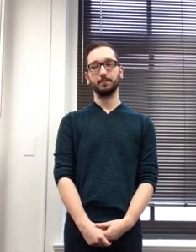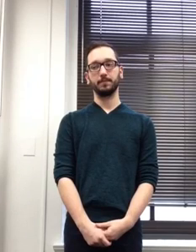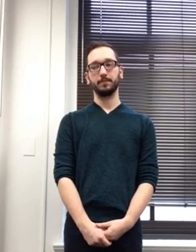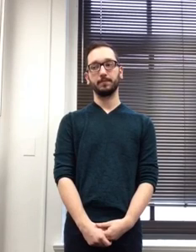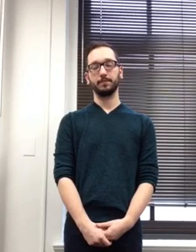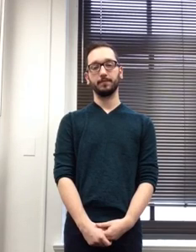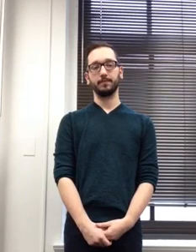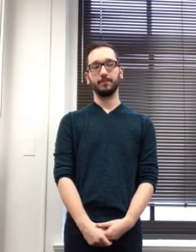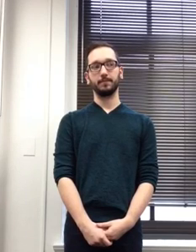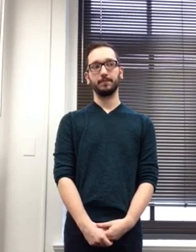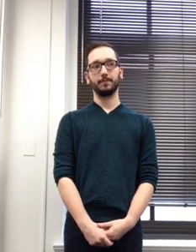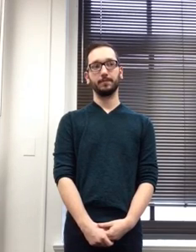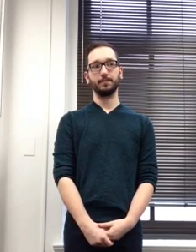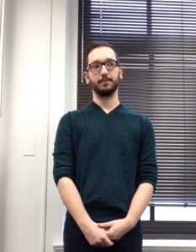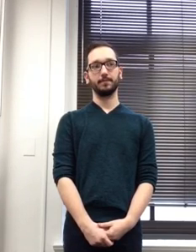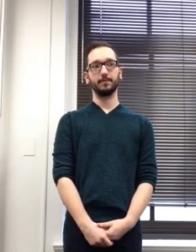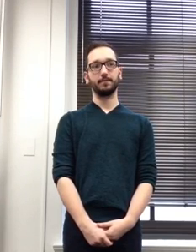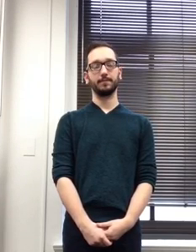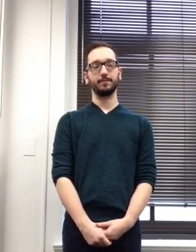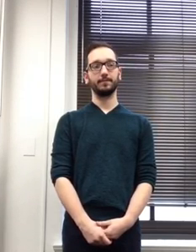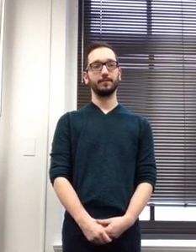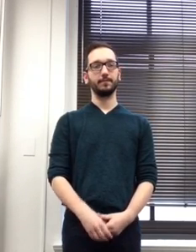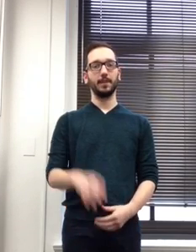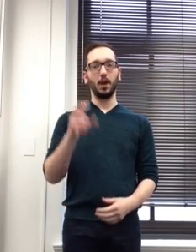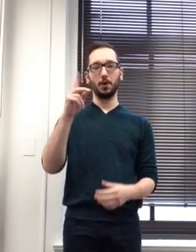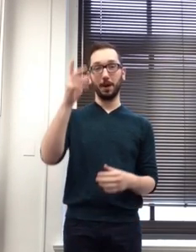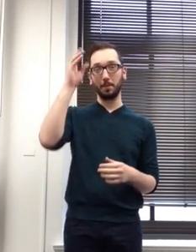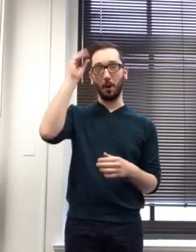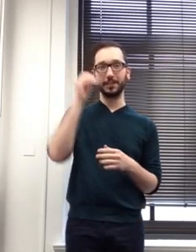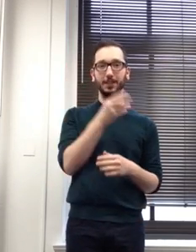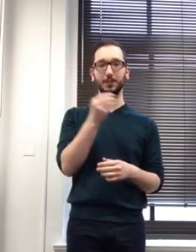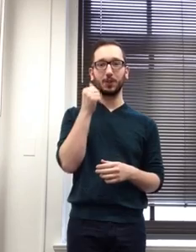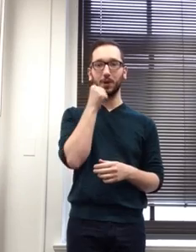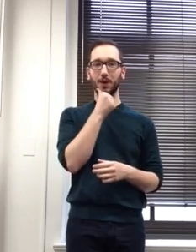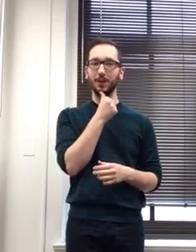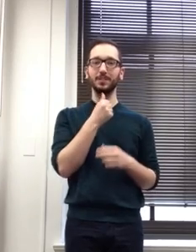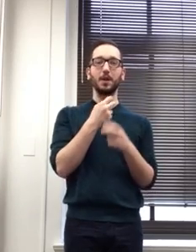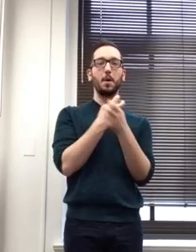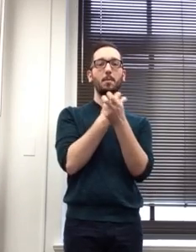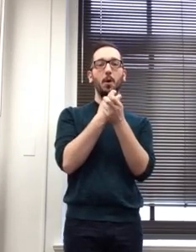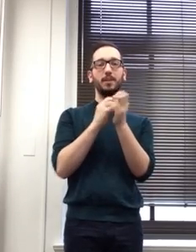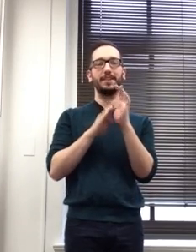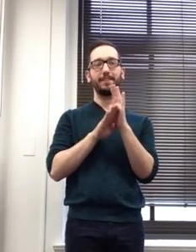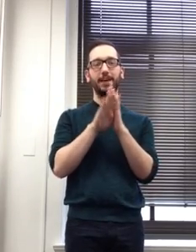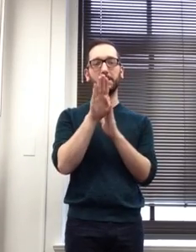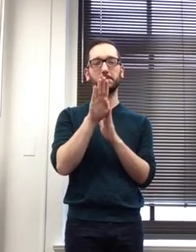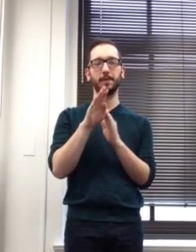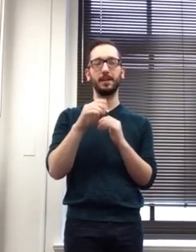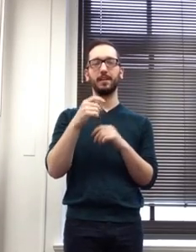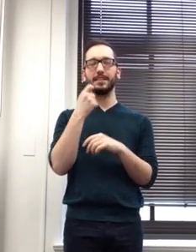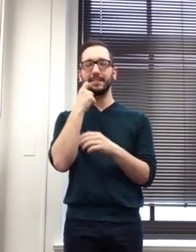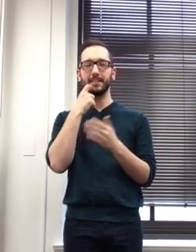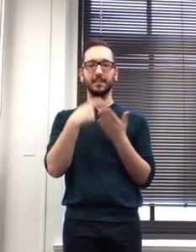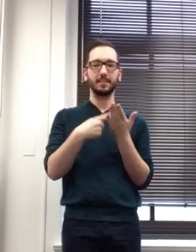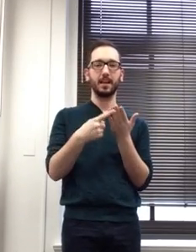Okay, great. Okay, guys and girls, bone development. The other day in class, we started talking about some of the functions of bone. We